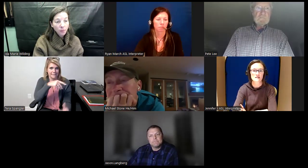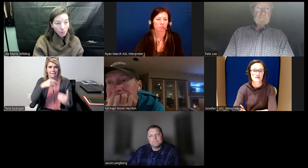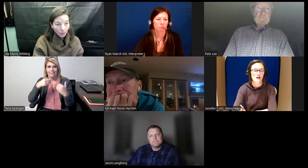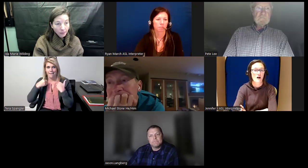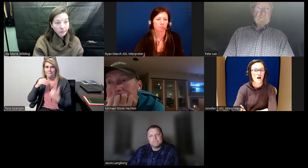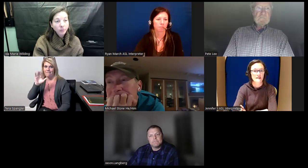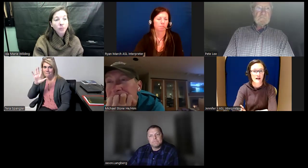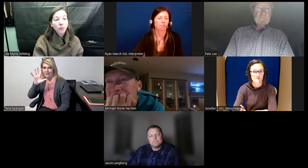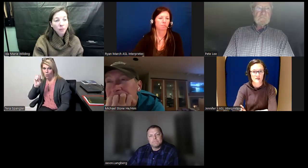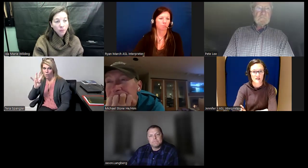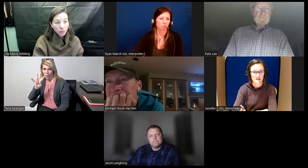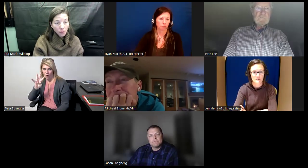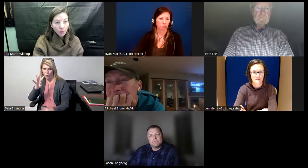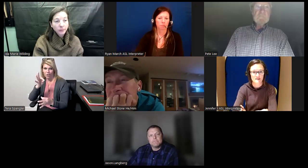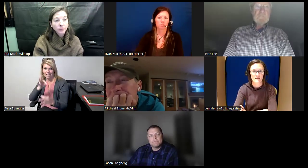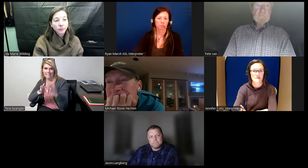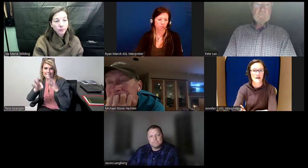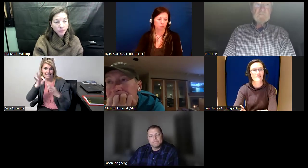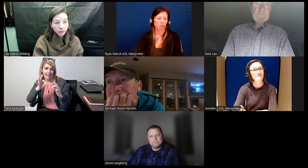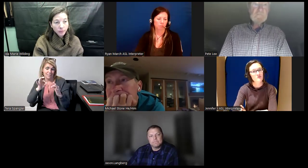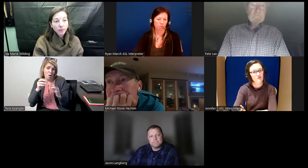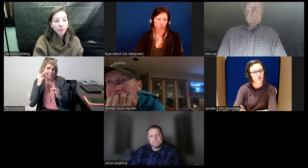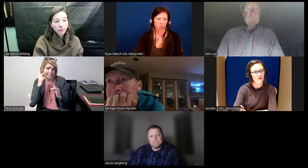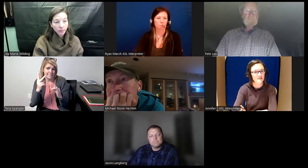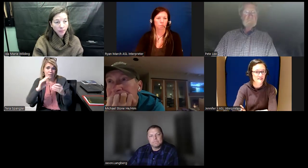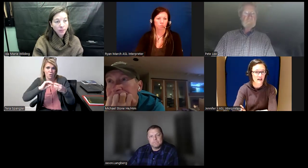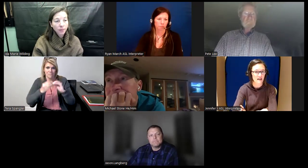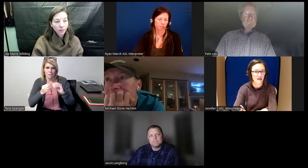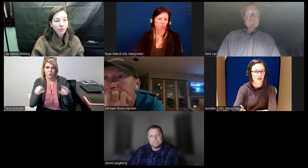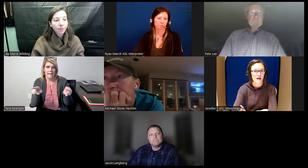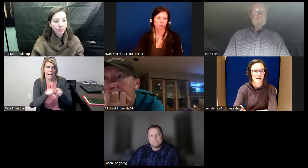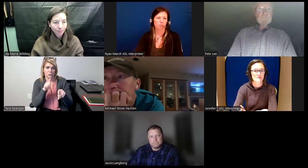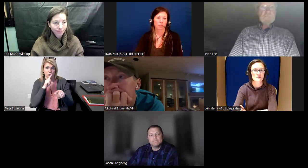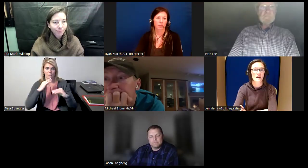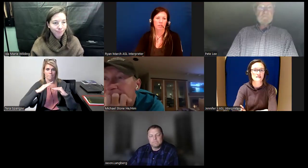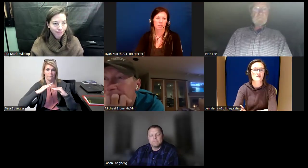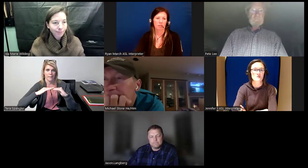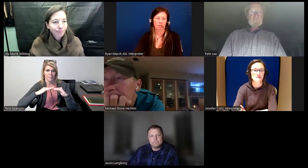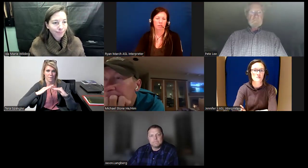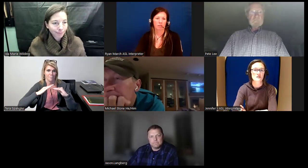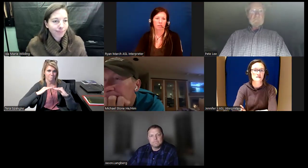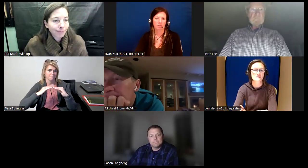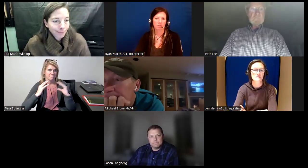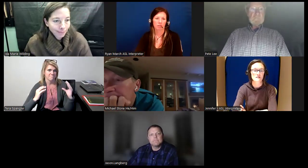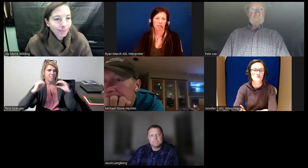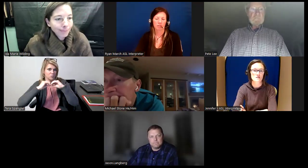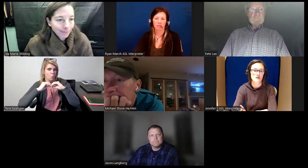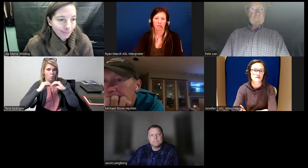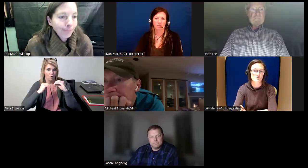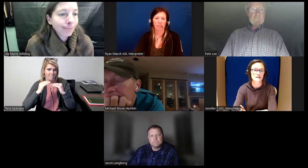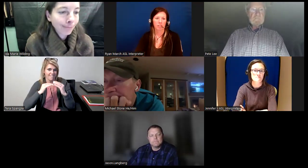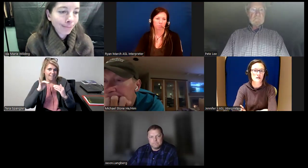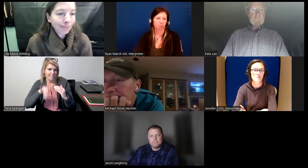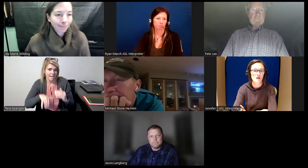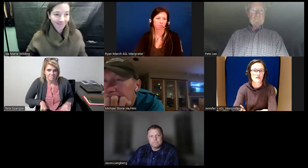not on IEPs. They may have 504s instead. So I see those numbers that you shared